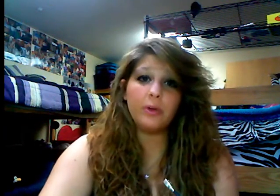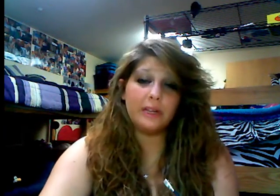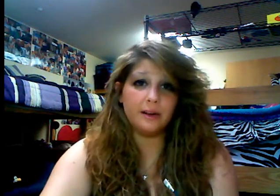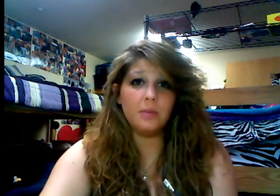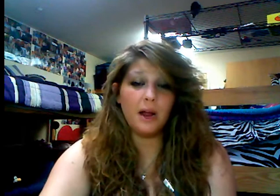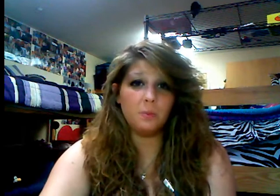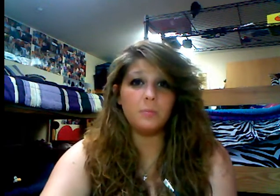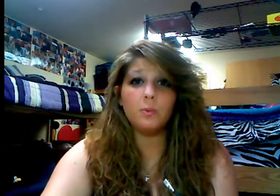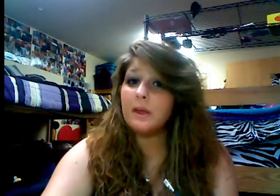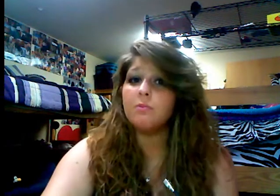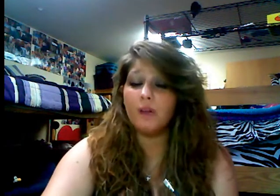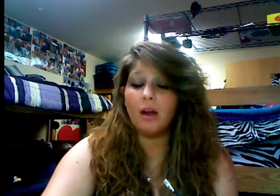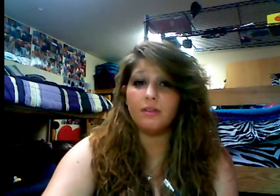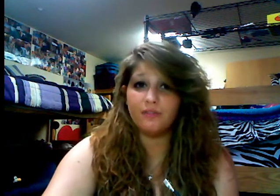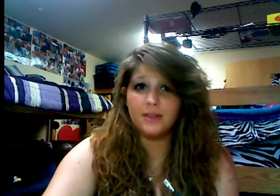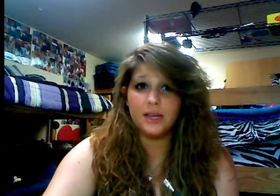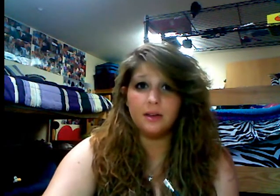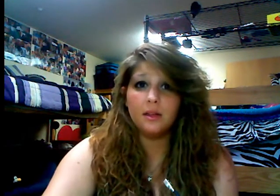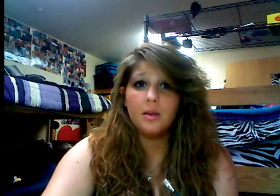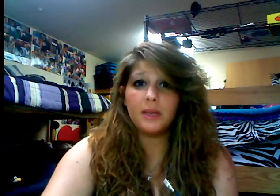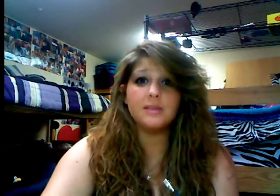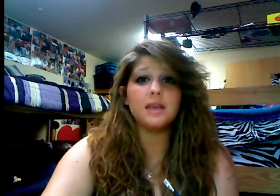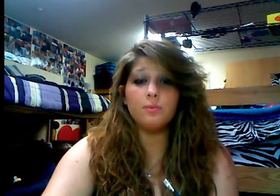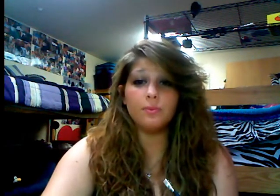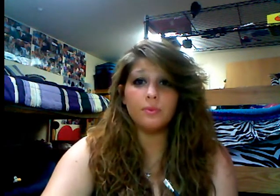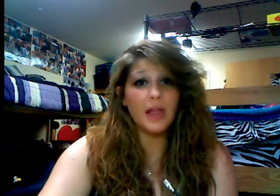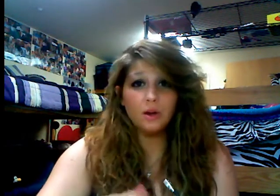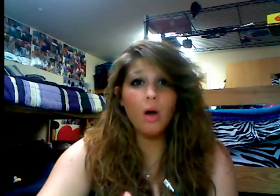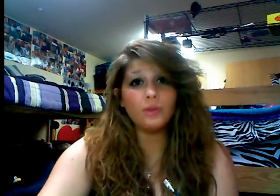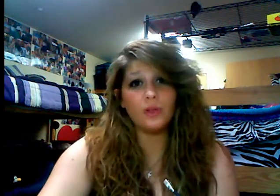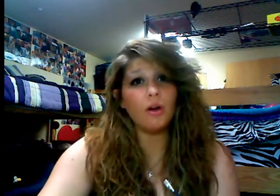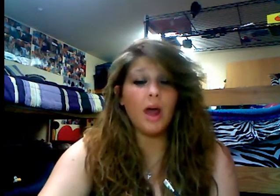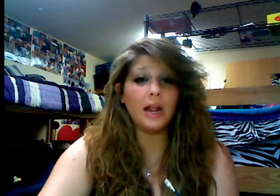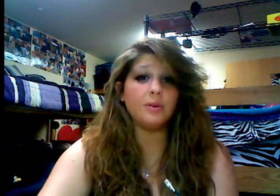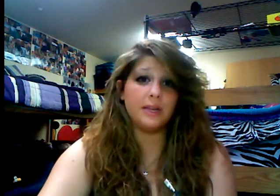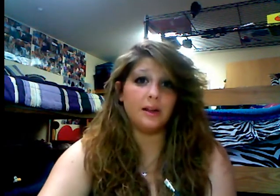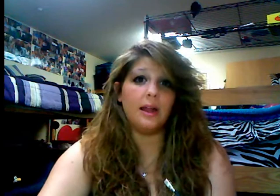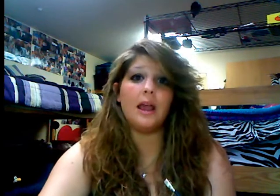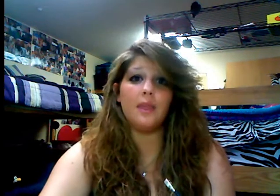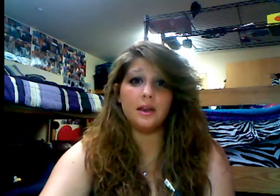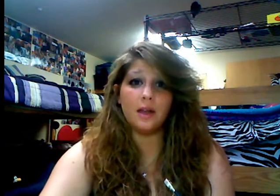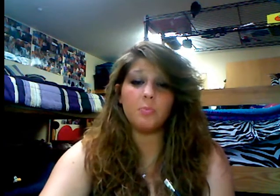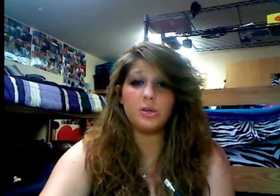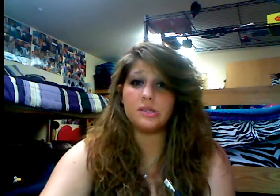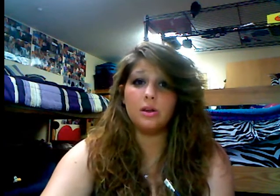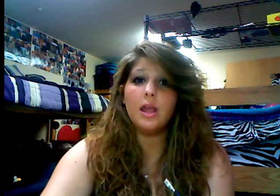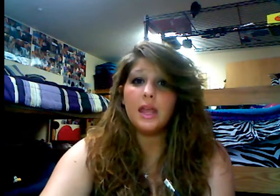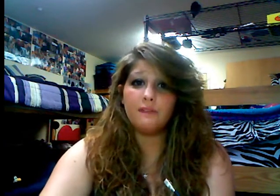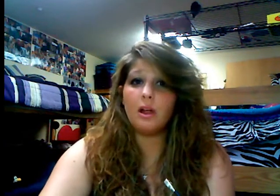or hearing impaired people will become very offended because they know that they're not able to hear it, and that another person, if they're in the